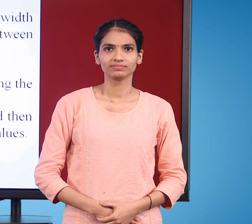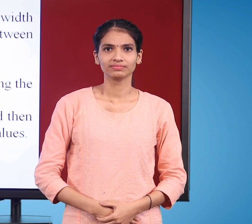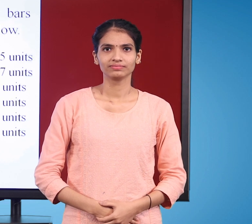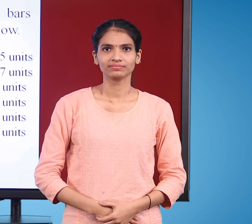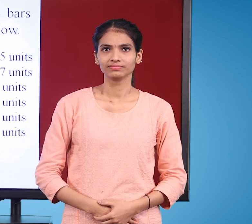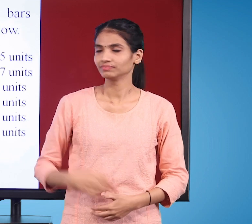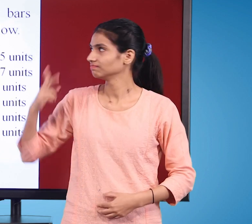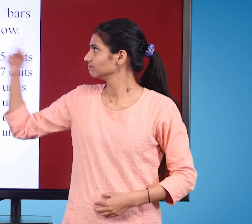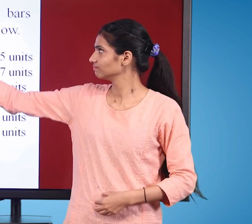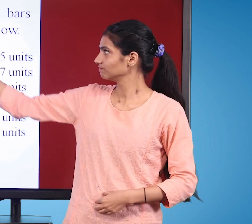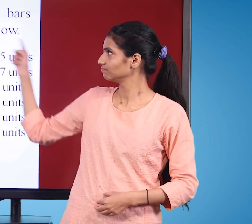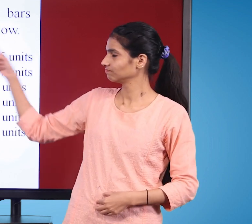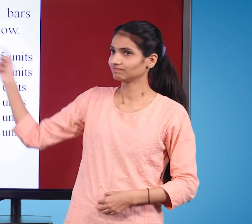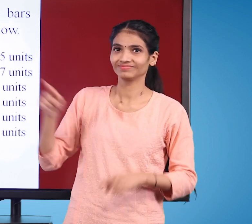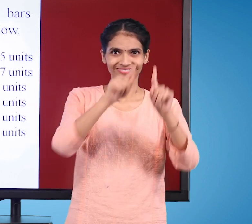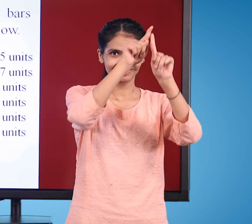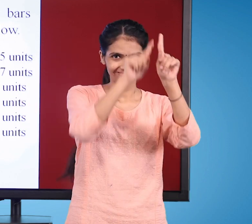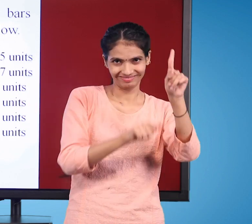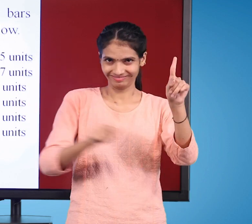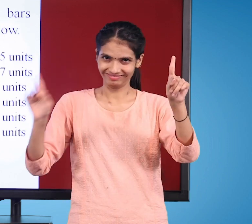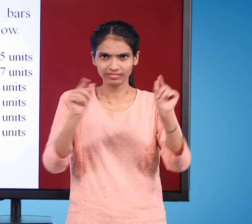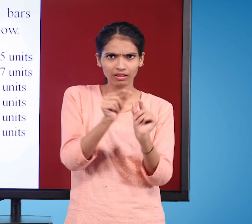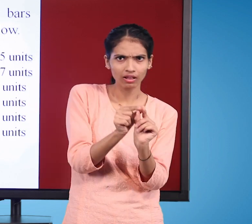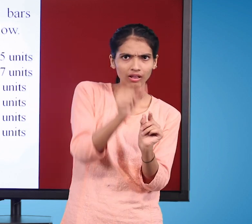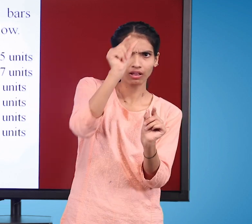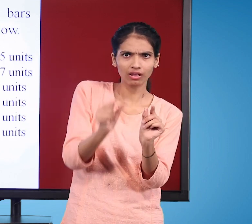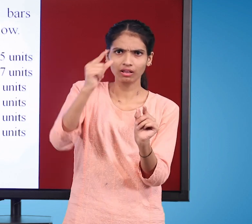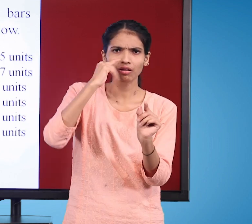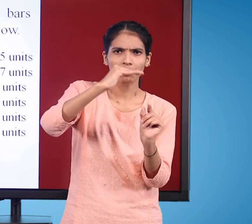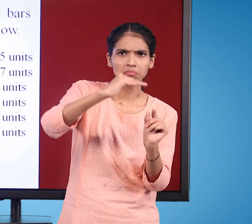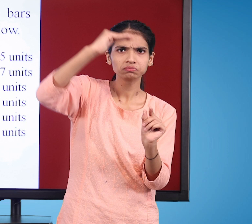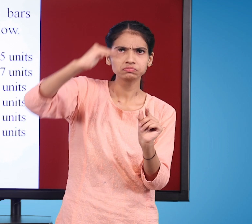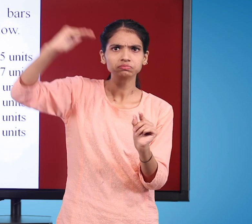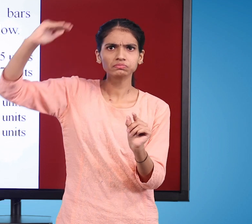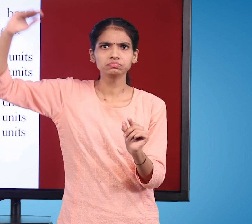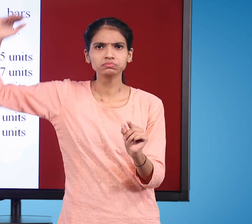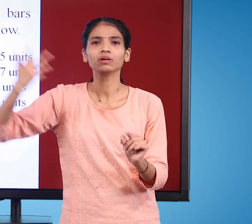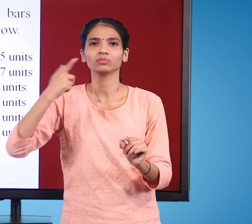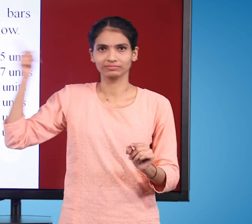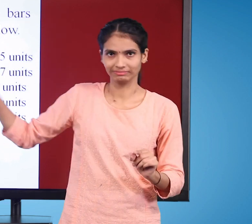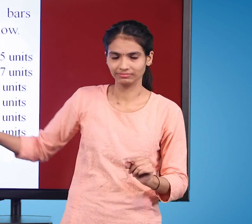and then mark the corresponding values. Calculate the heights of the bars for various items as shown